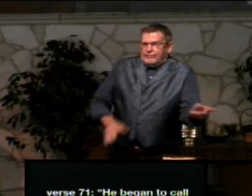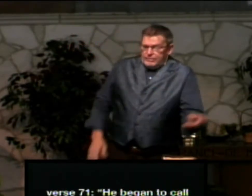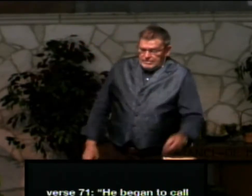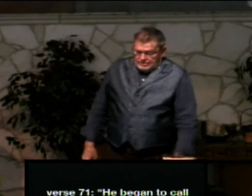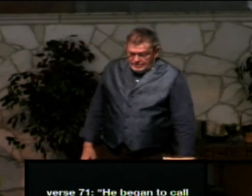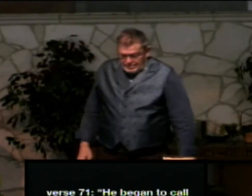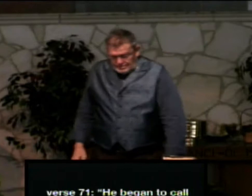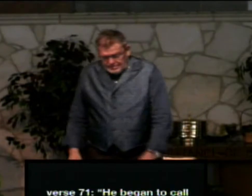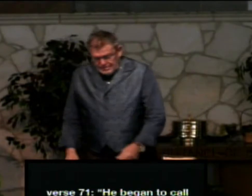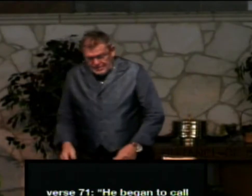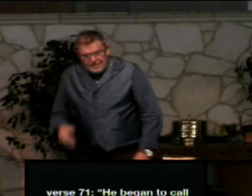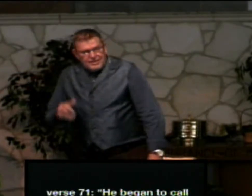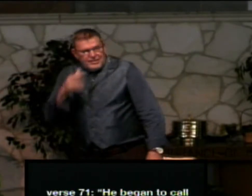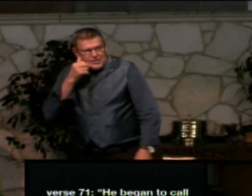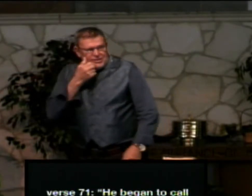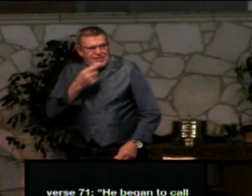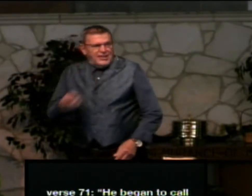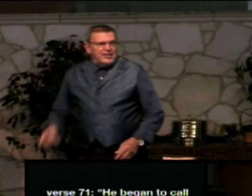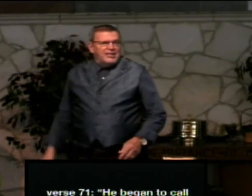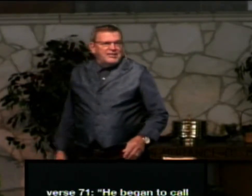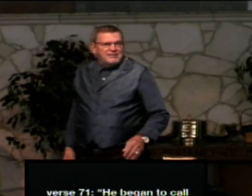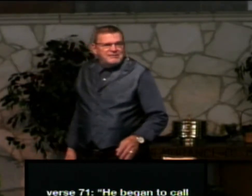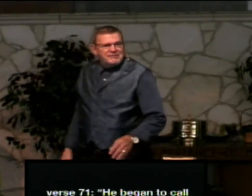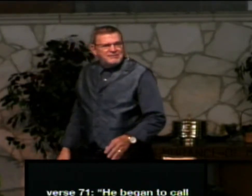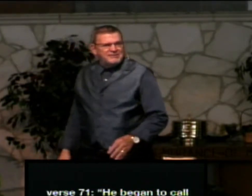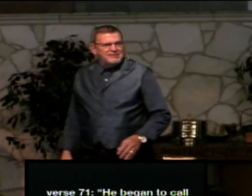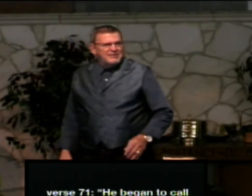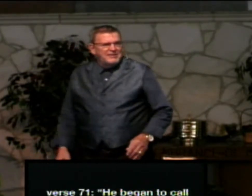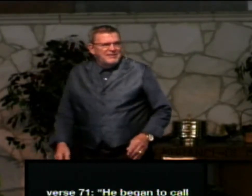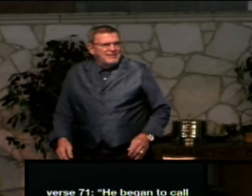my wife. She'll tell you.